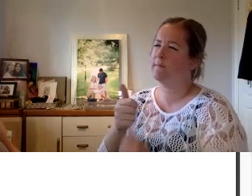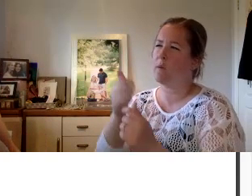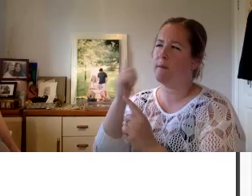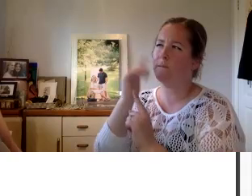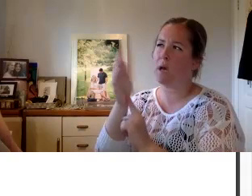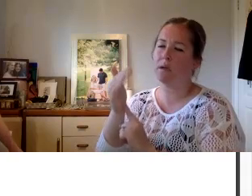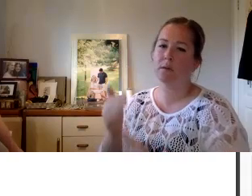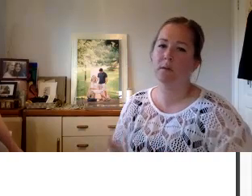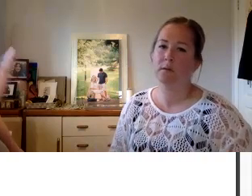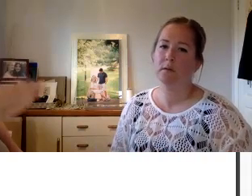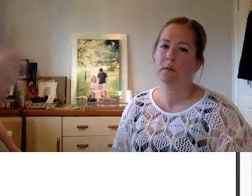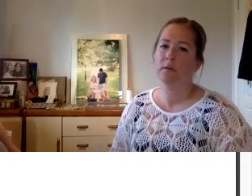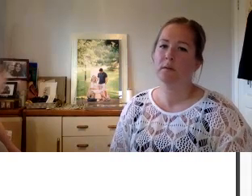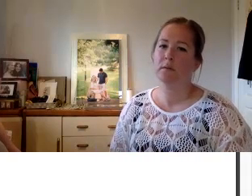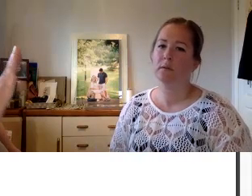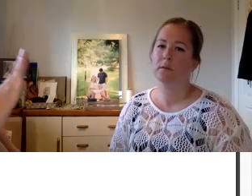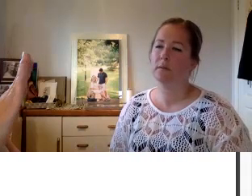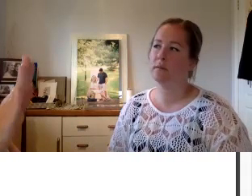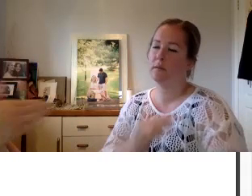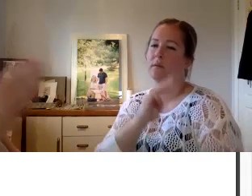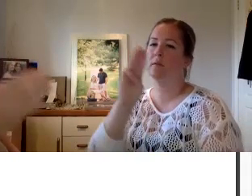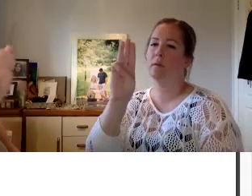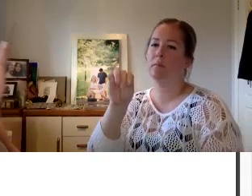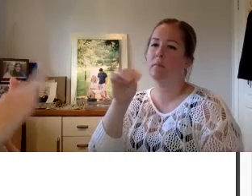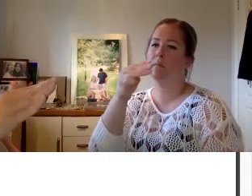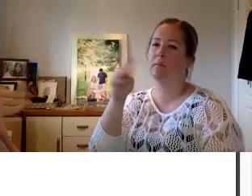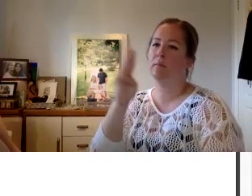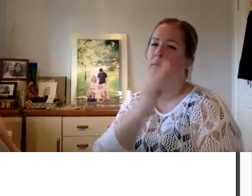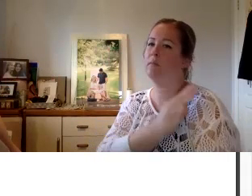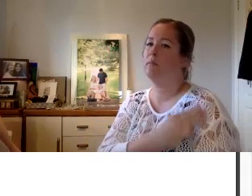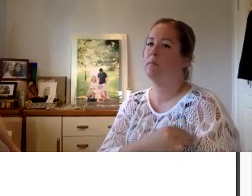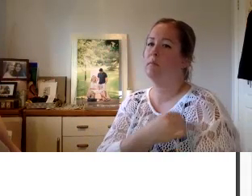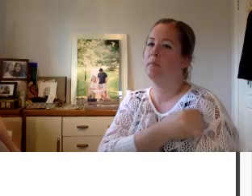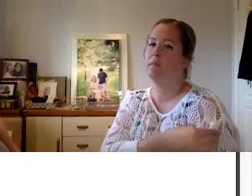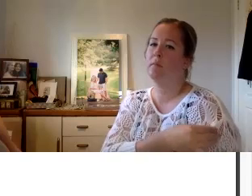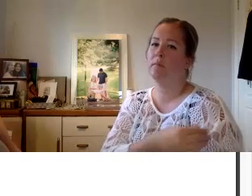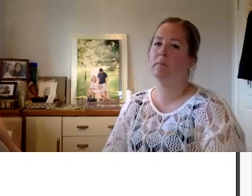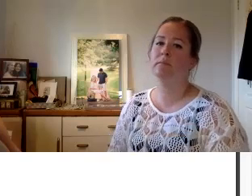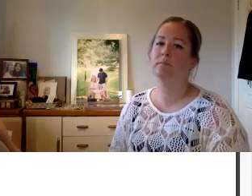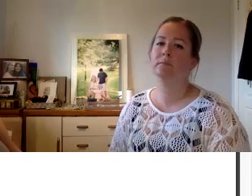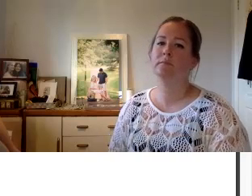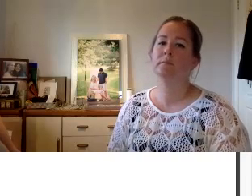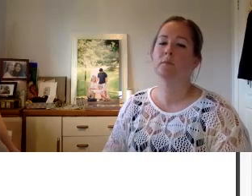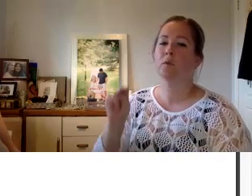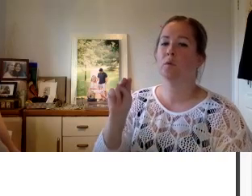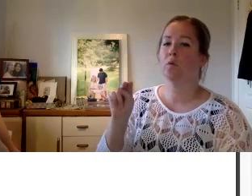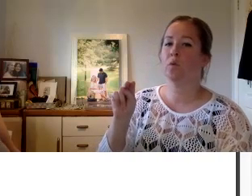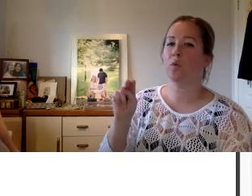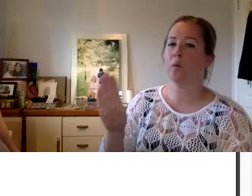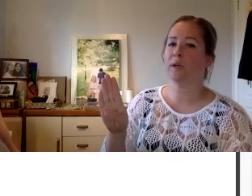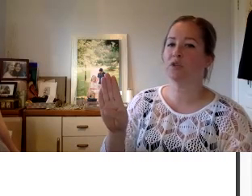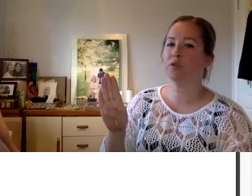Almost like a cross or like a flag. Sorry, like a cross. Manitoba, across your shoulder.